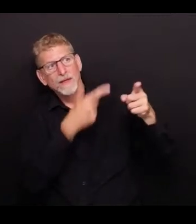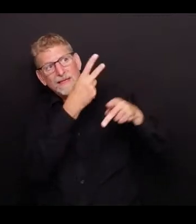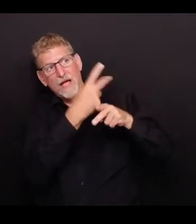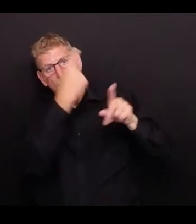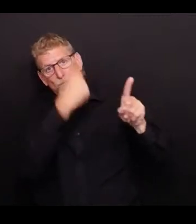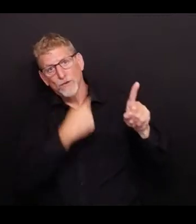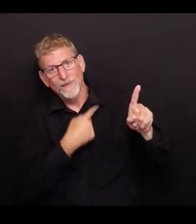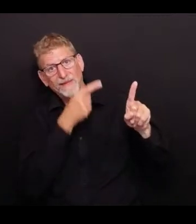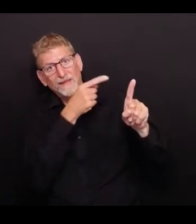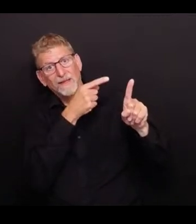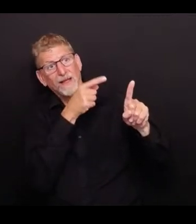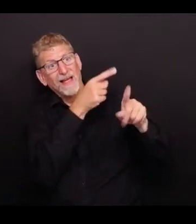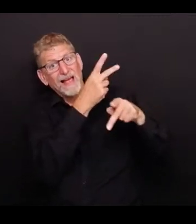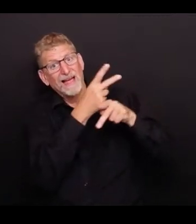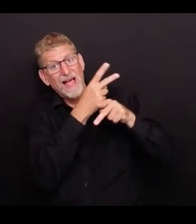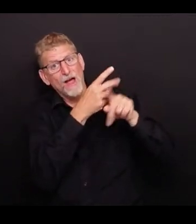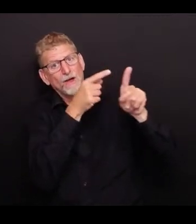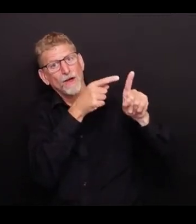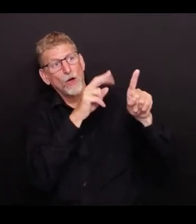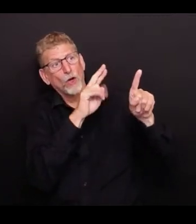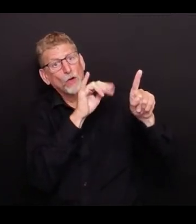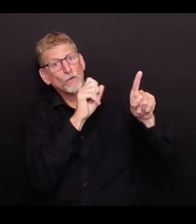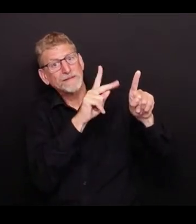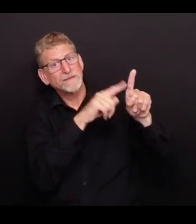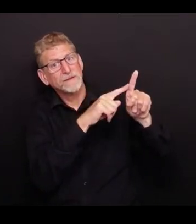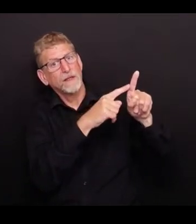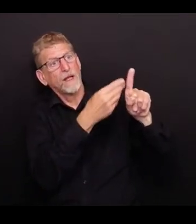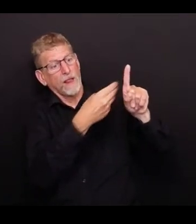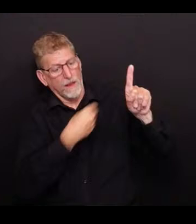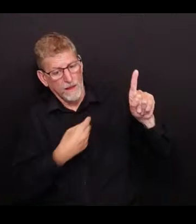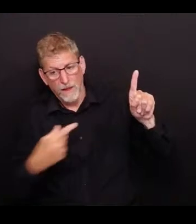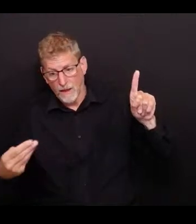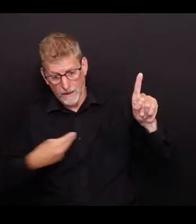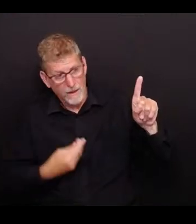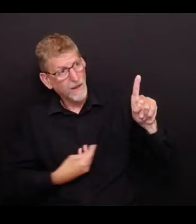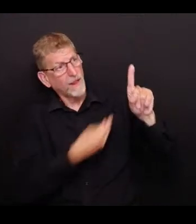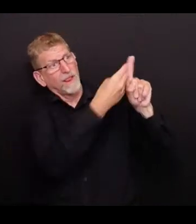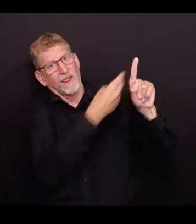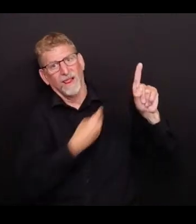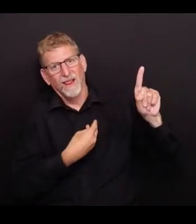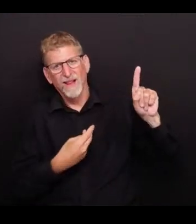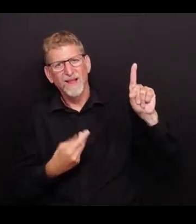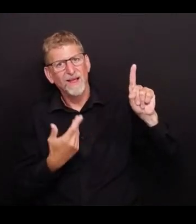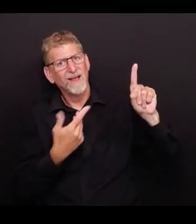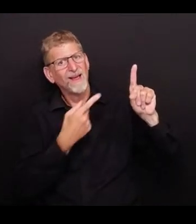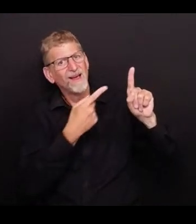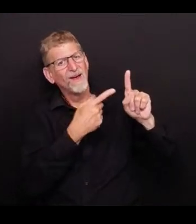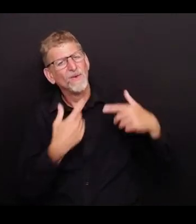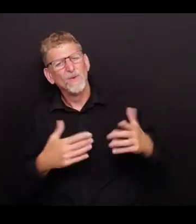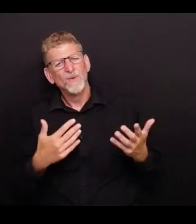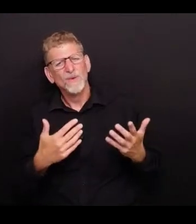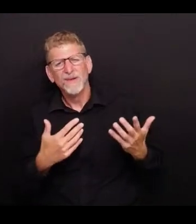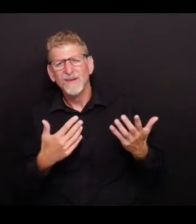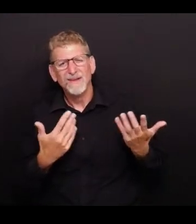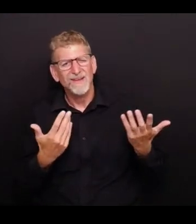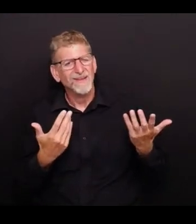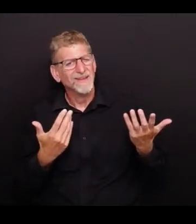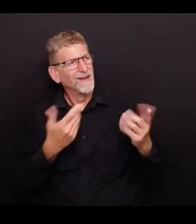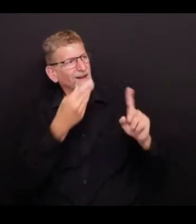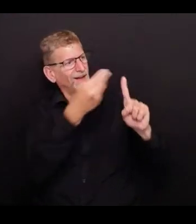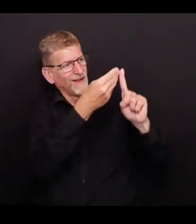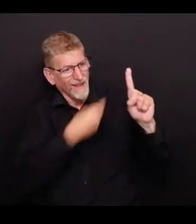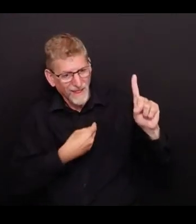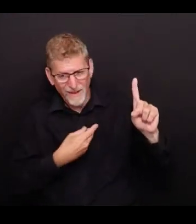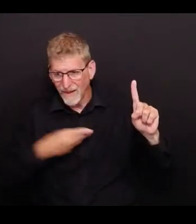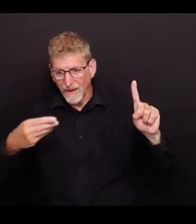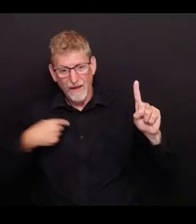grandparents, elderly. And so it's important that we get out of this pandemic and that the risk is decreased for their caregivers